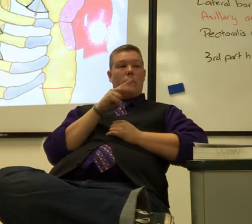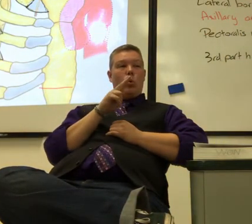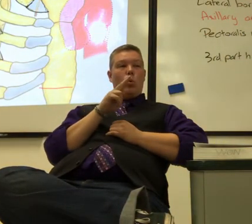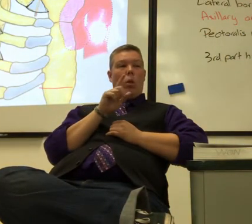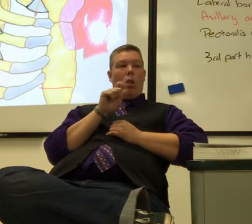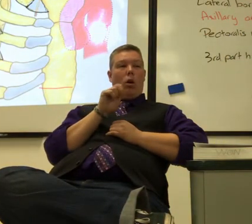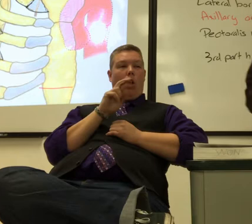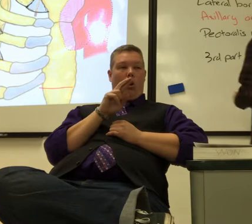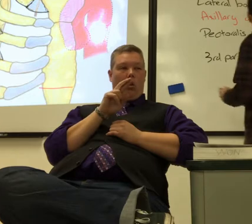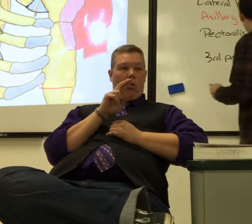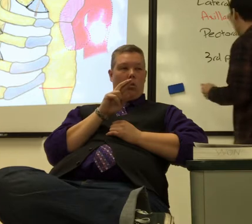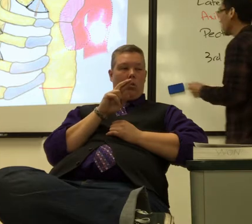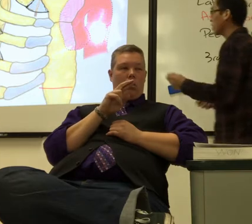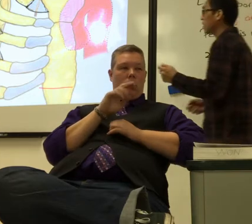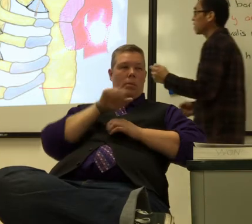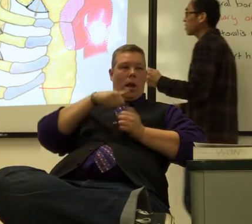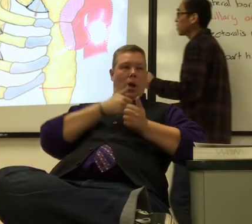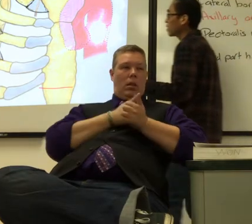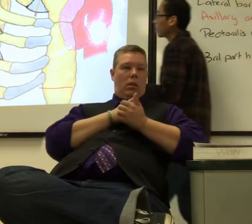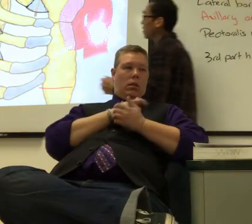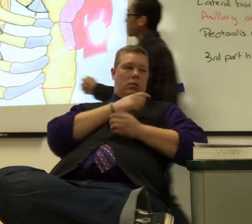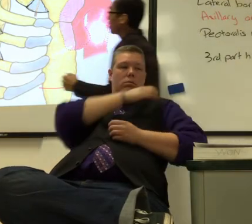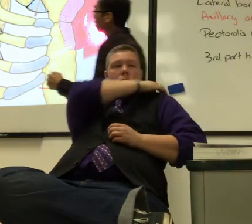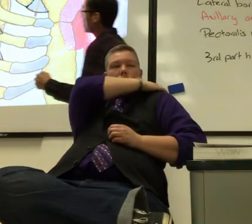Finish drawing.